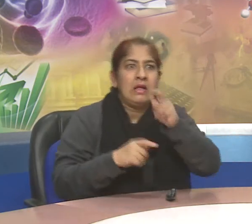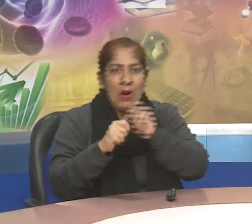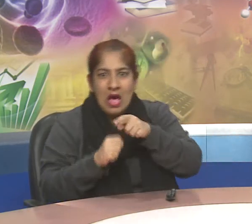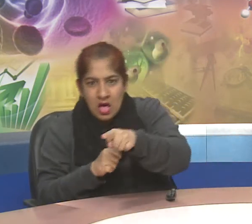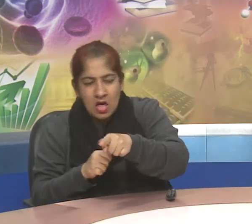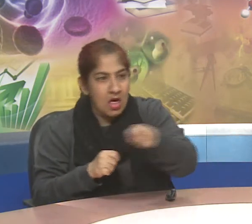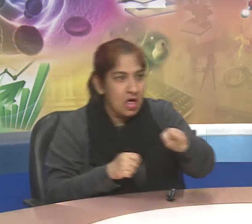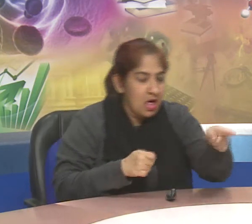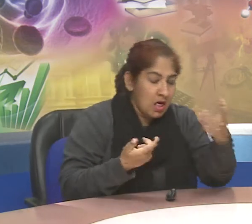Satisfaction.